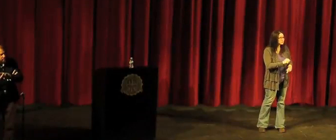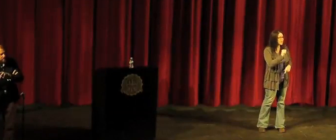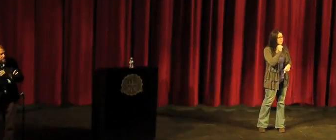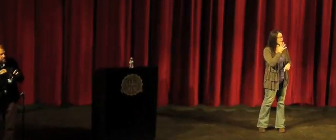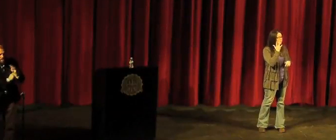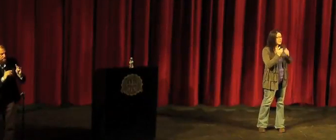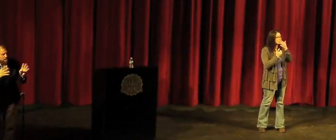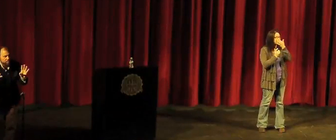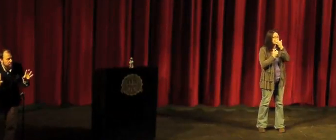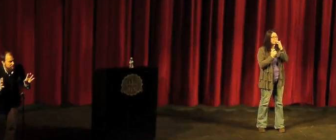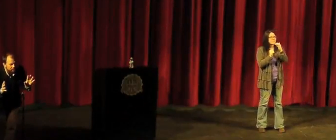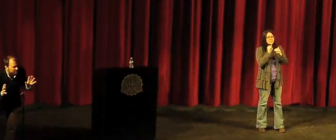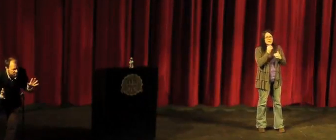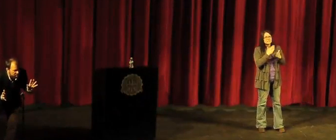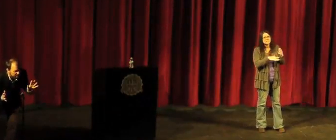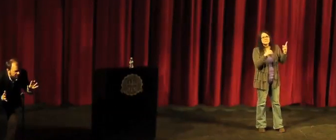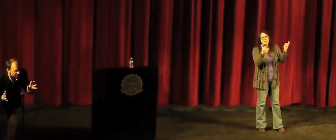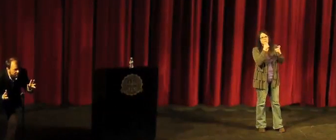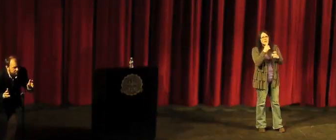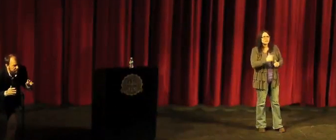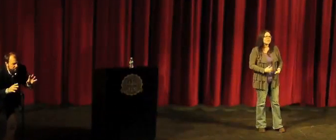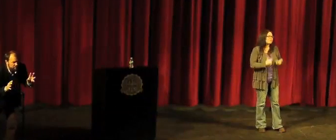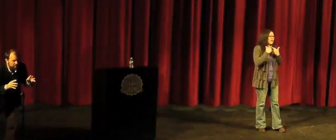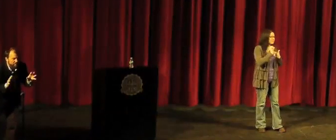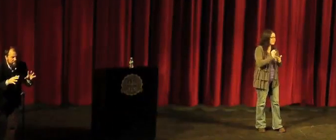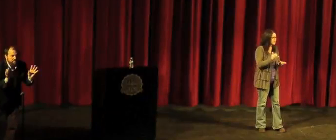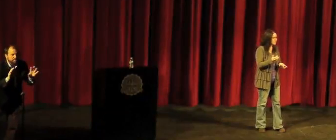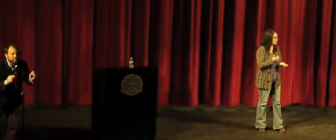because, it's not some celebration of life